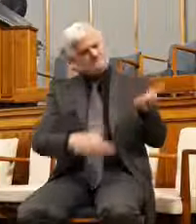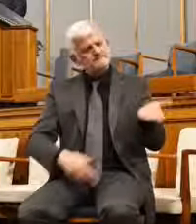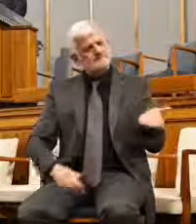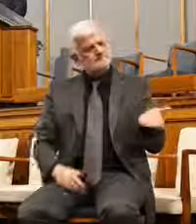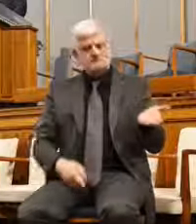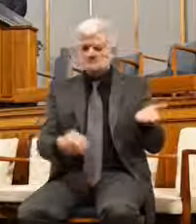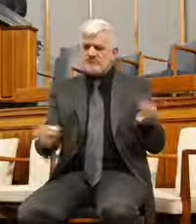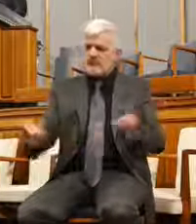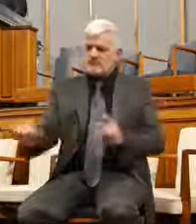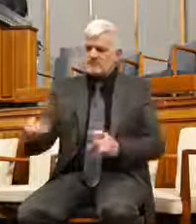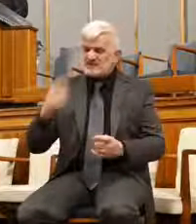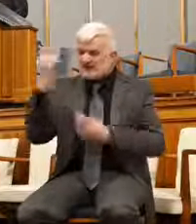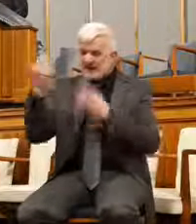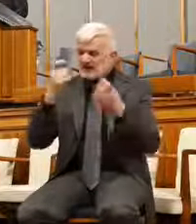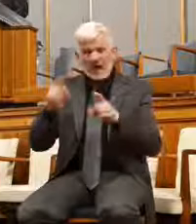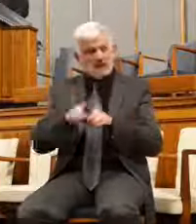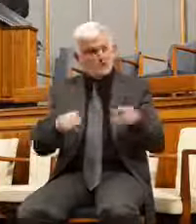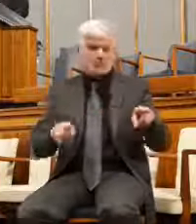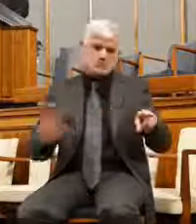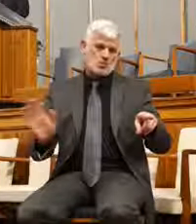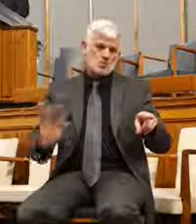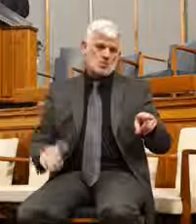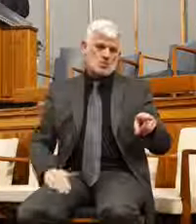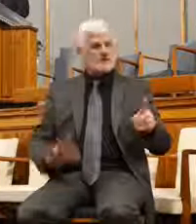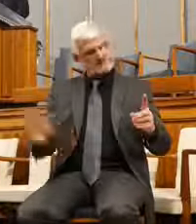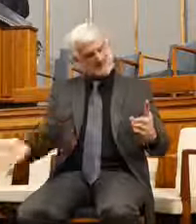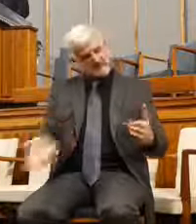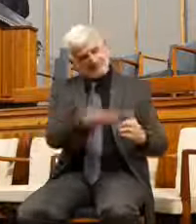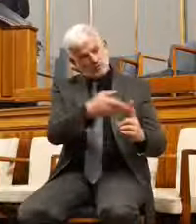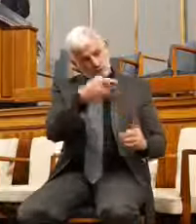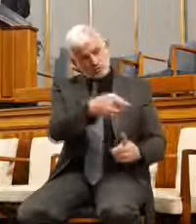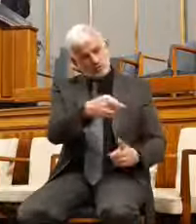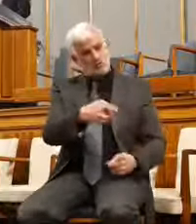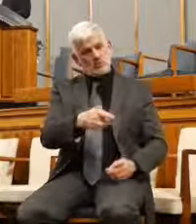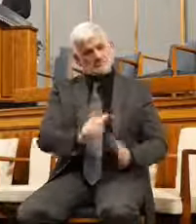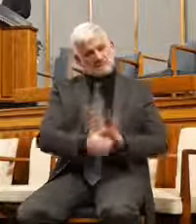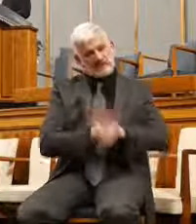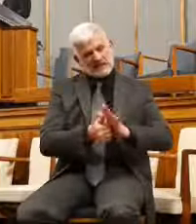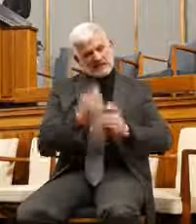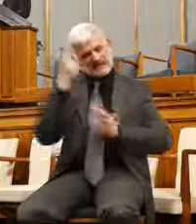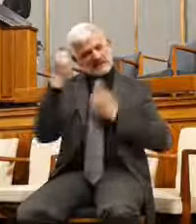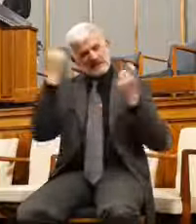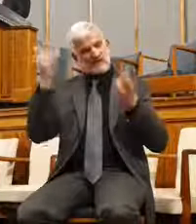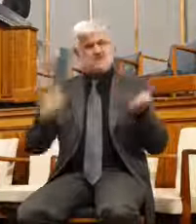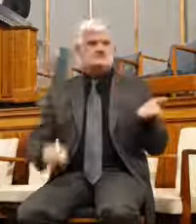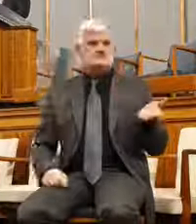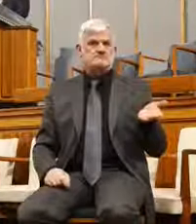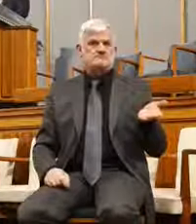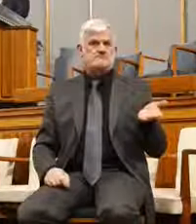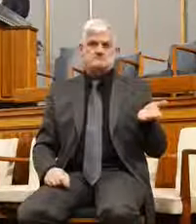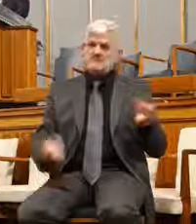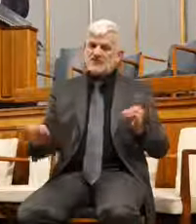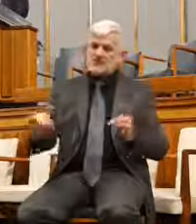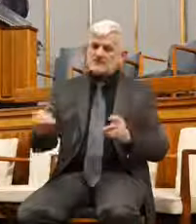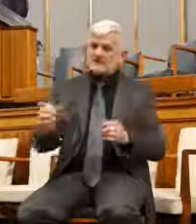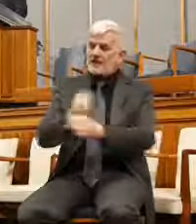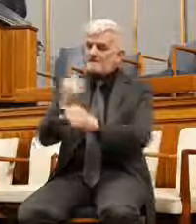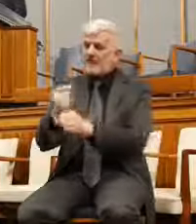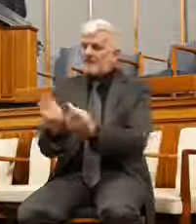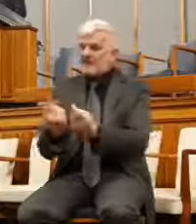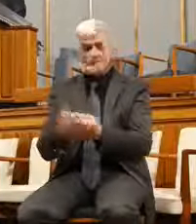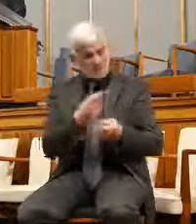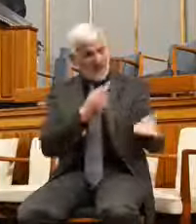the power of reason, which I have given to you. They do not have the power of creativity, which I've given